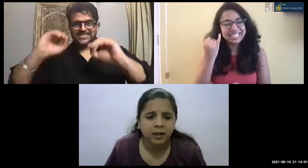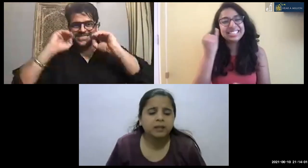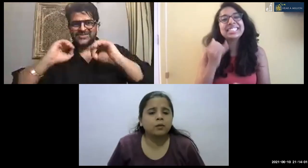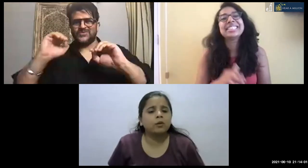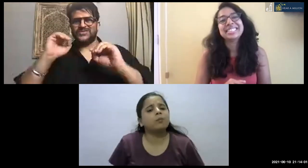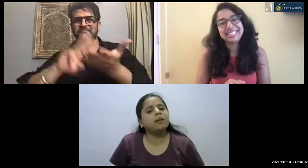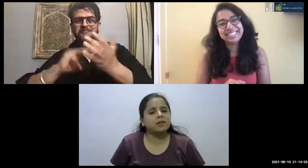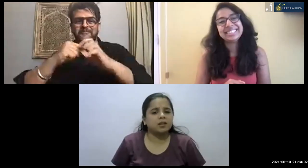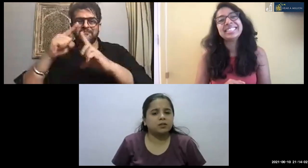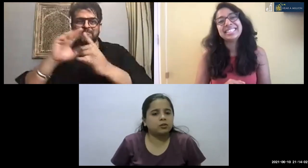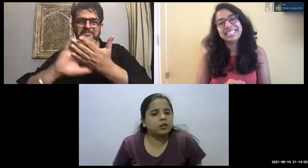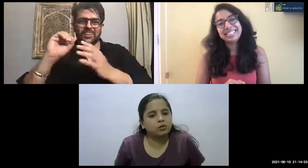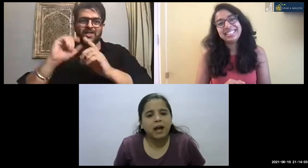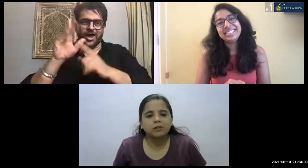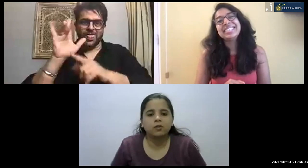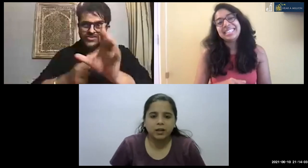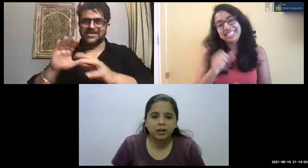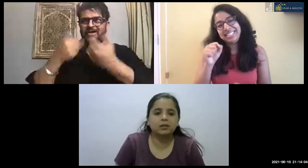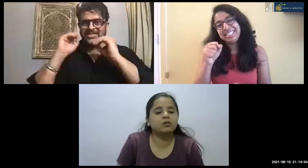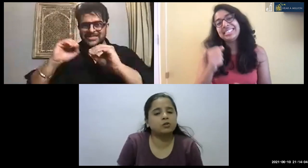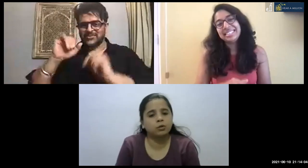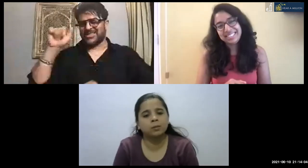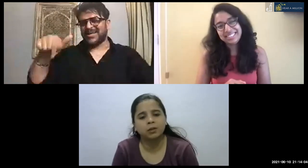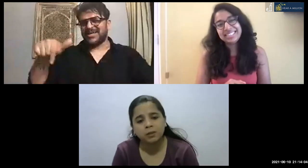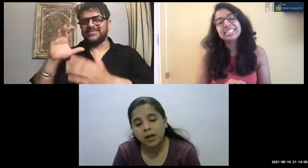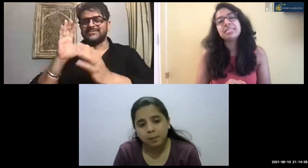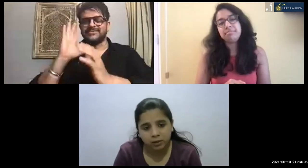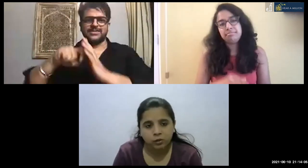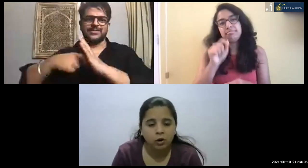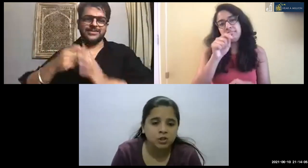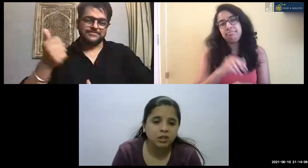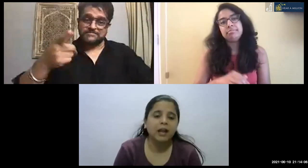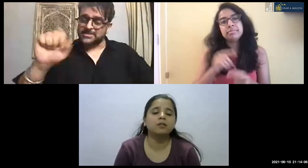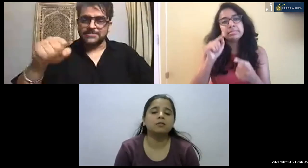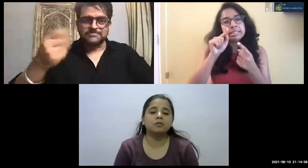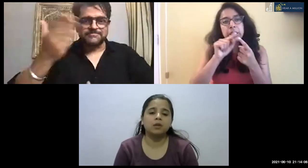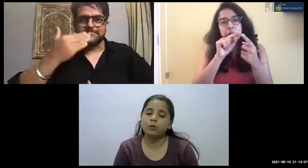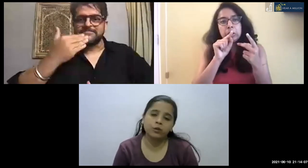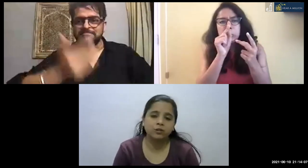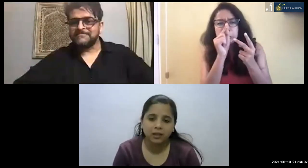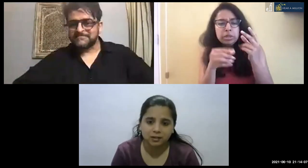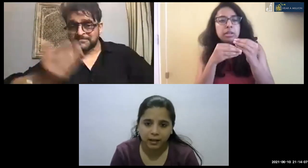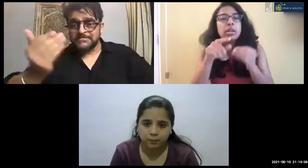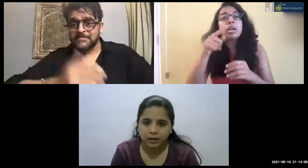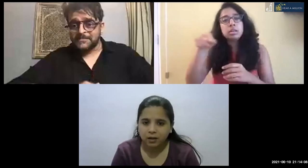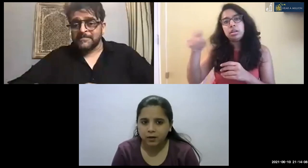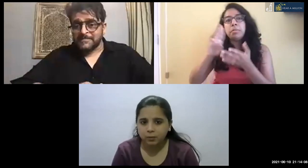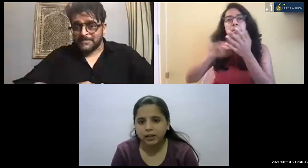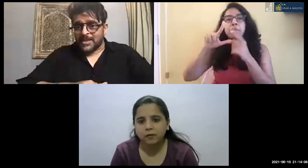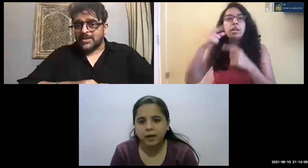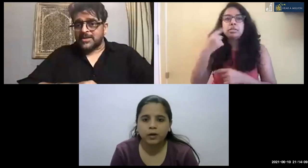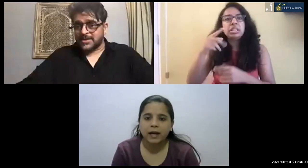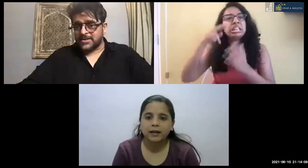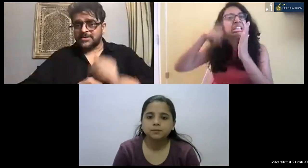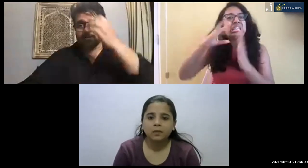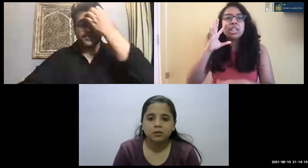and they would not be interested. So they should have the training, they should know the methodology and how to teach the things. Yeah. One more thing,